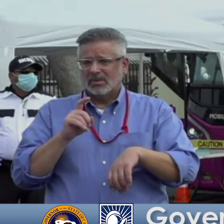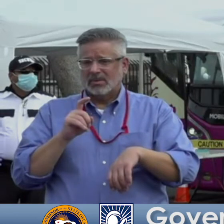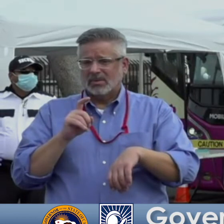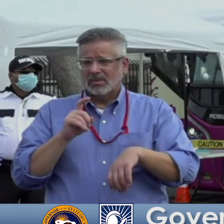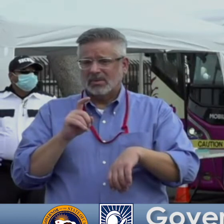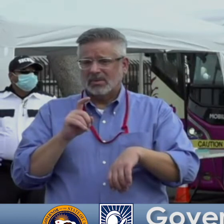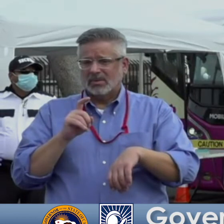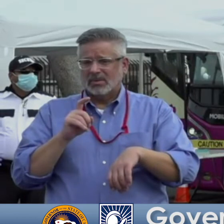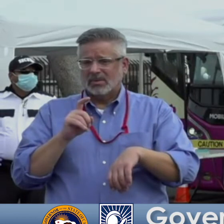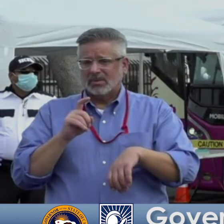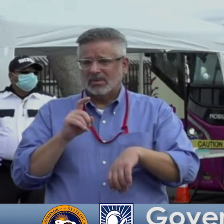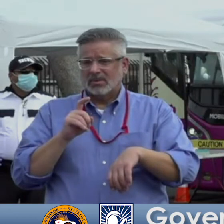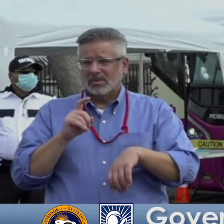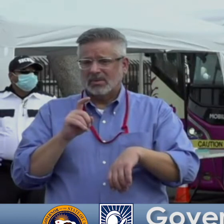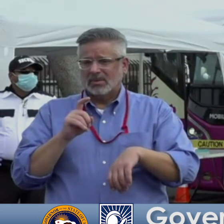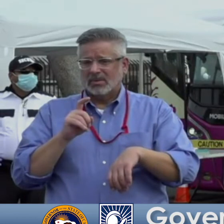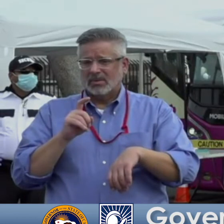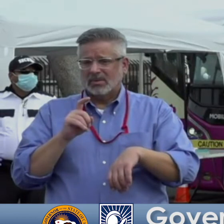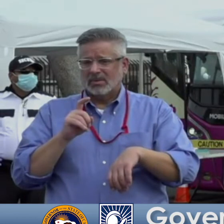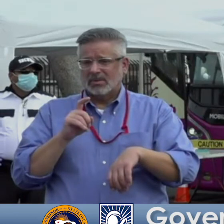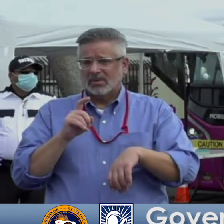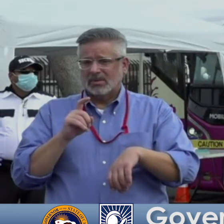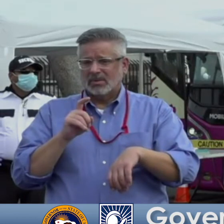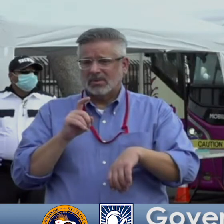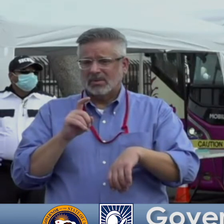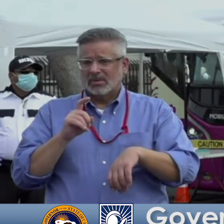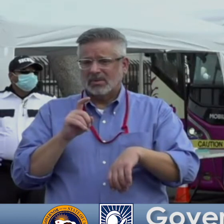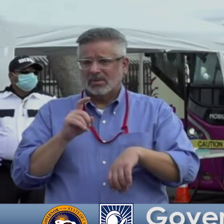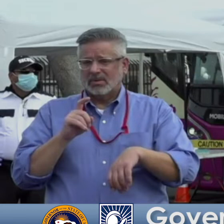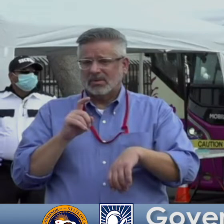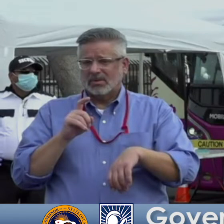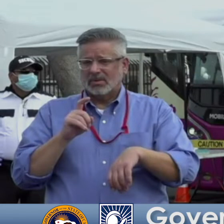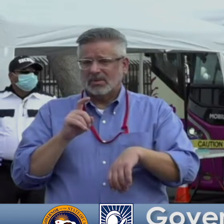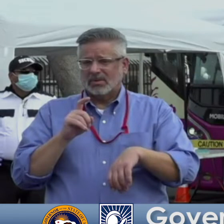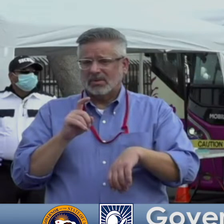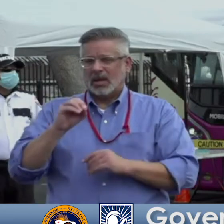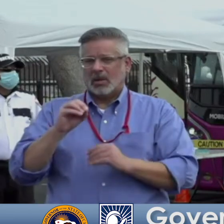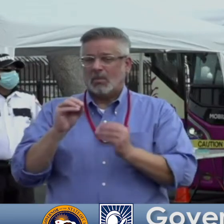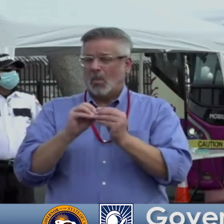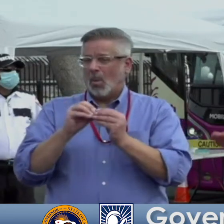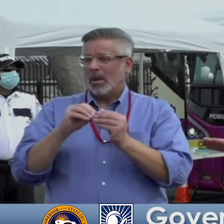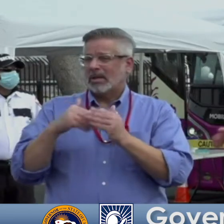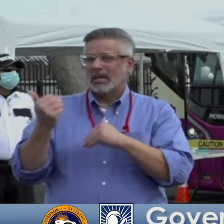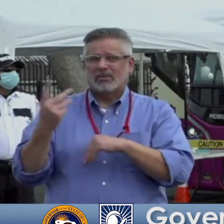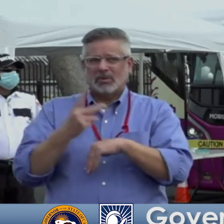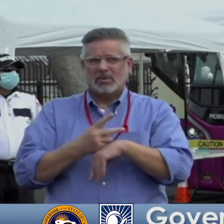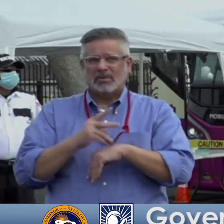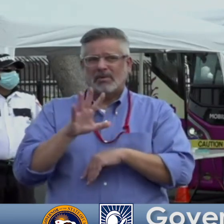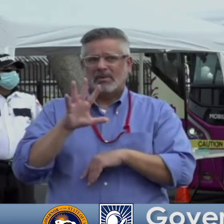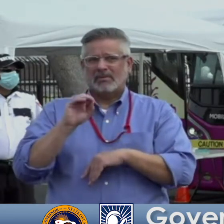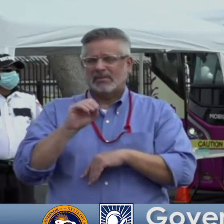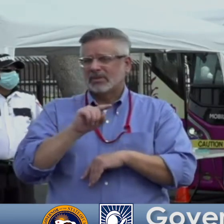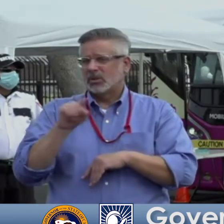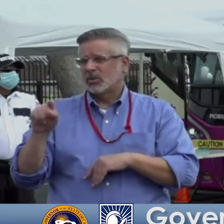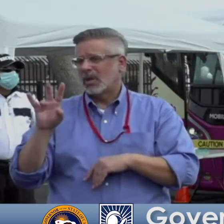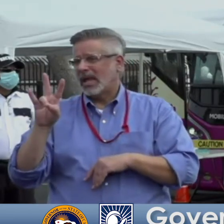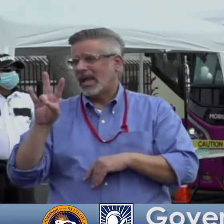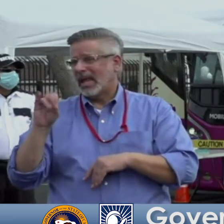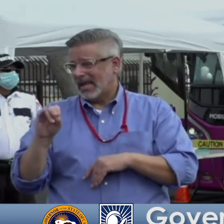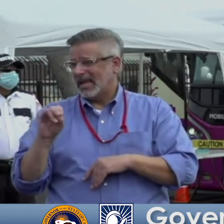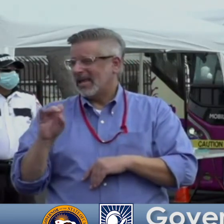We have 200 National Guards men and women here today, 80 more in the next few days, going from 50 sites to 80